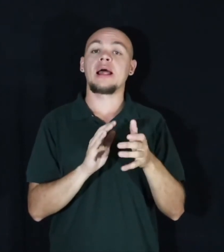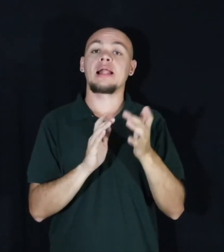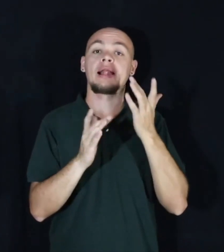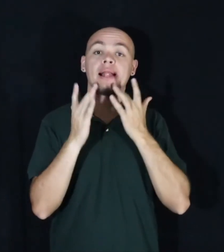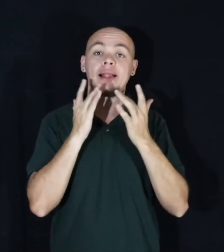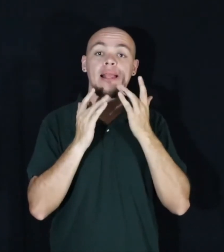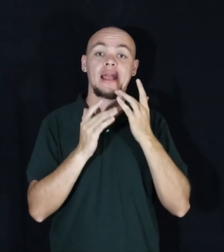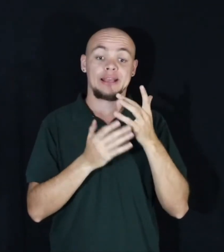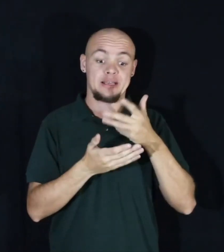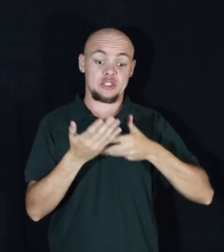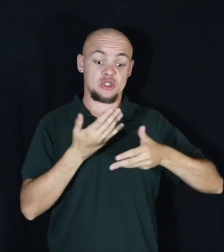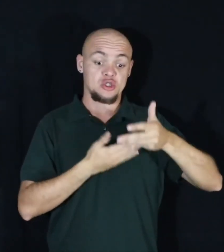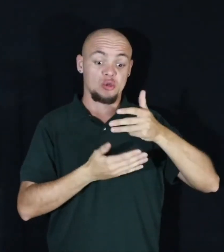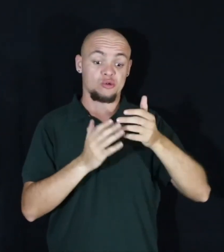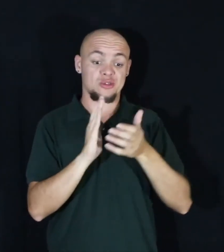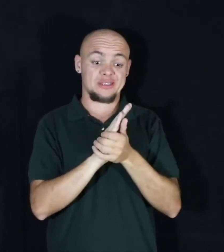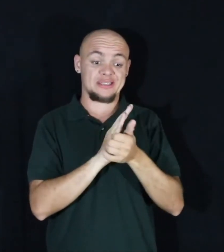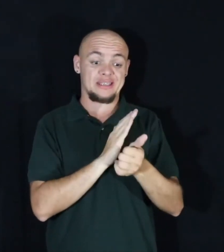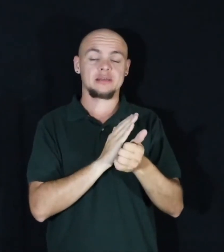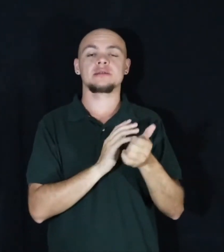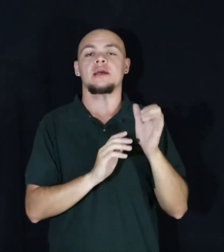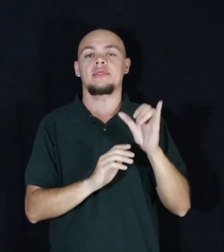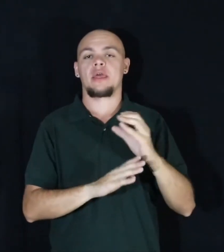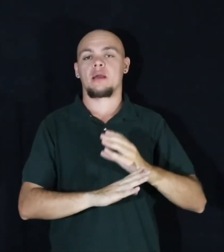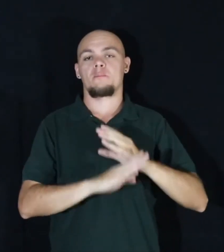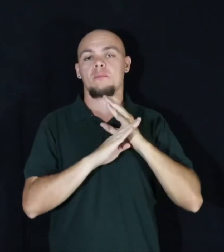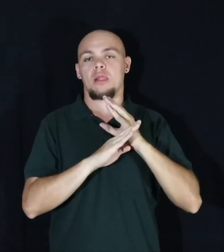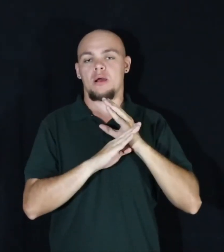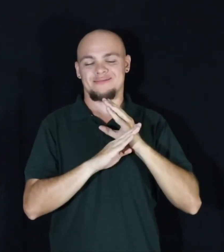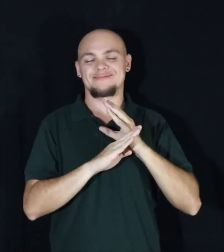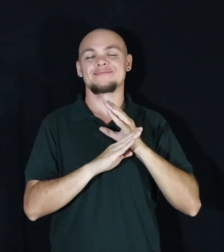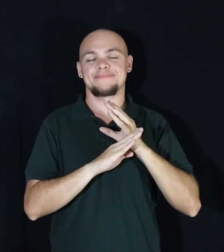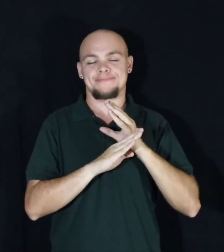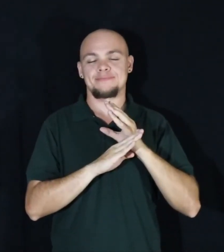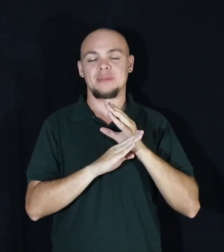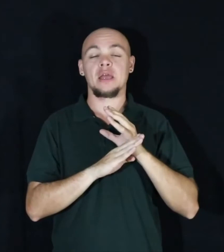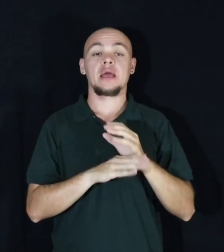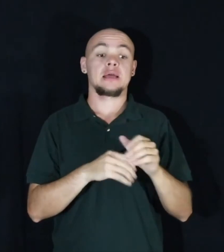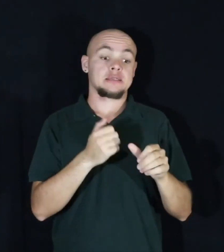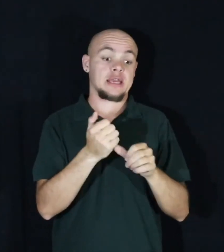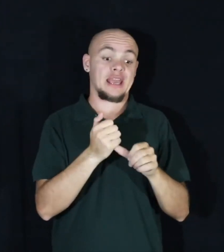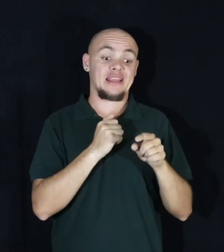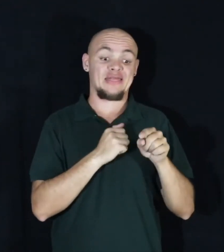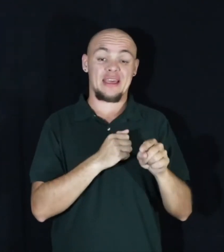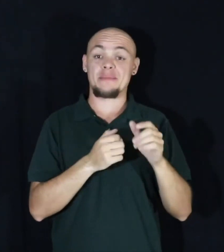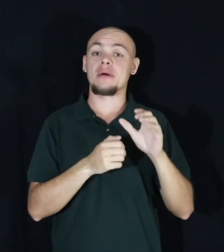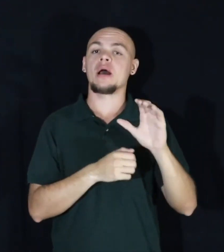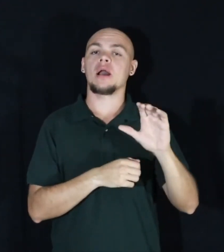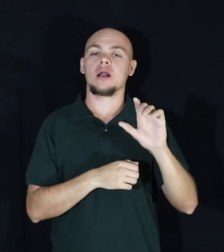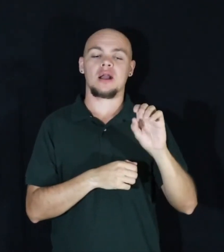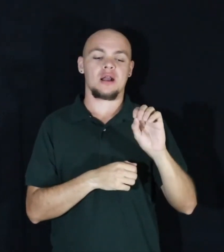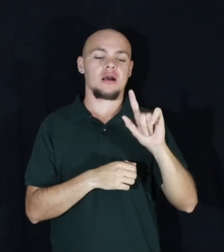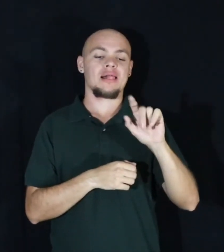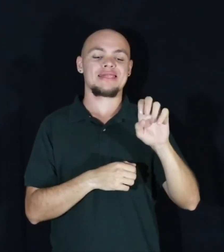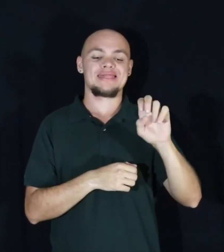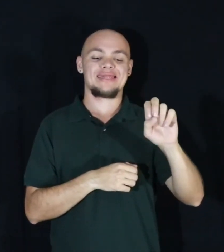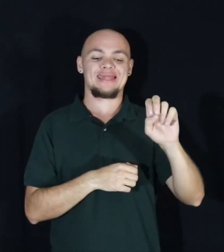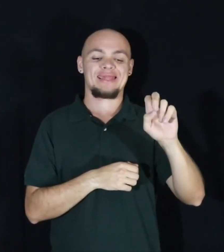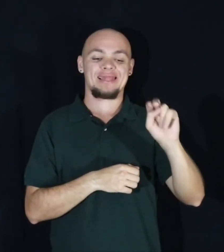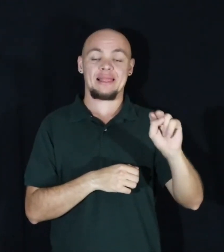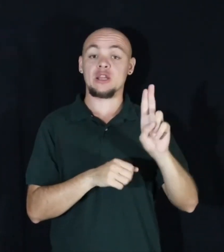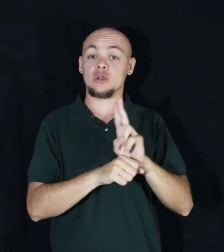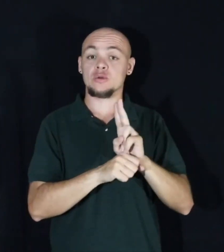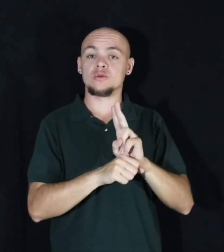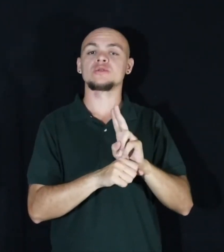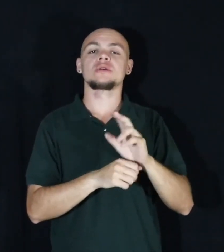hinder a student. And to aid students that need to work on their social skills, Colleen Knudsen uses these tools